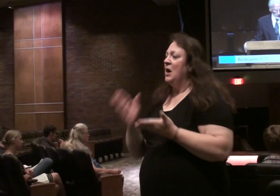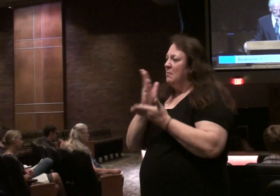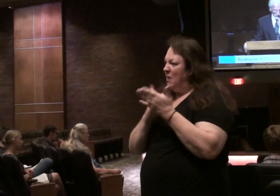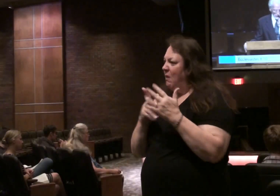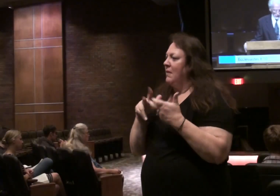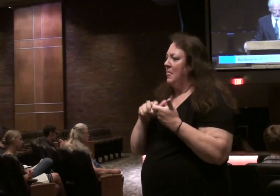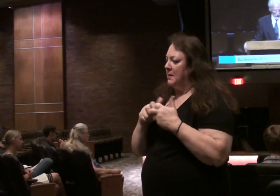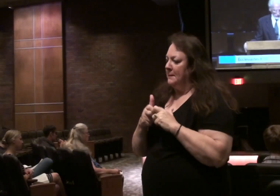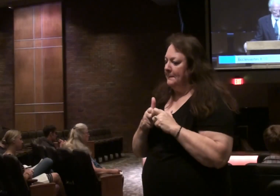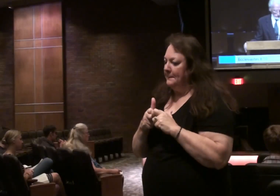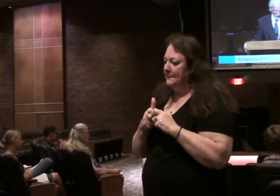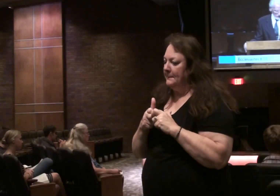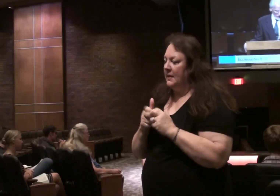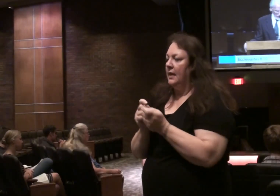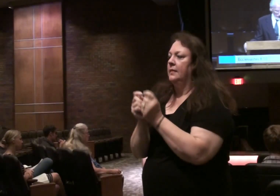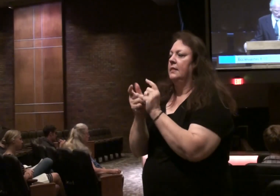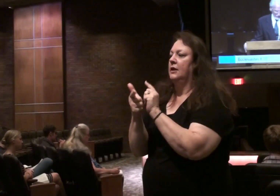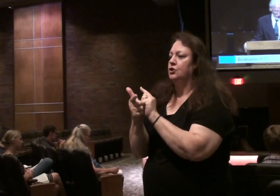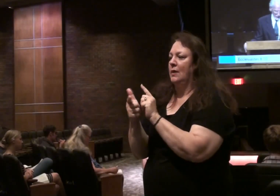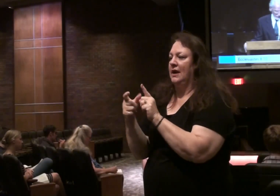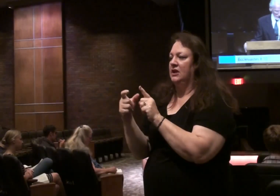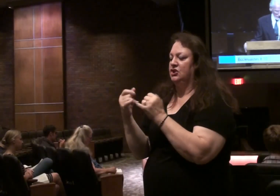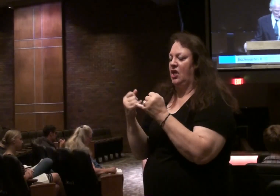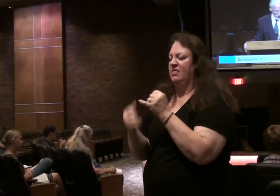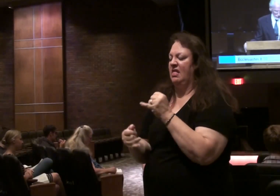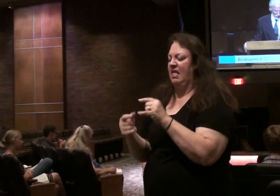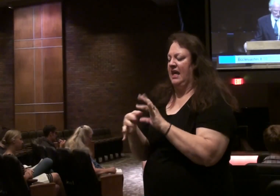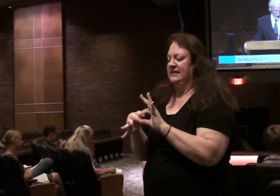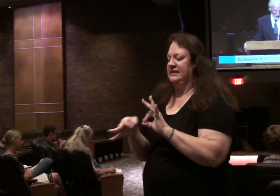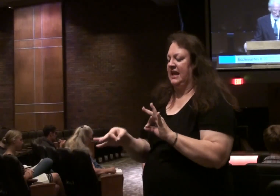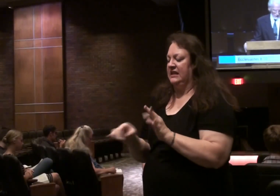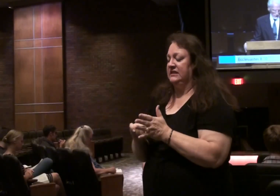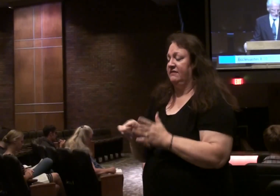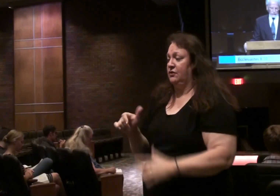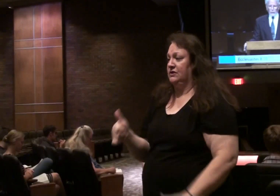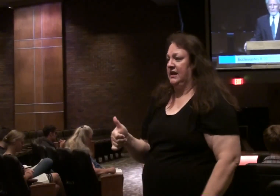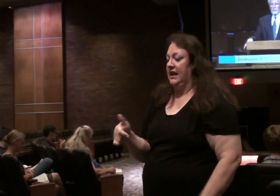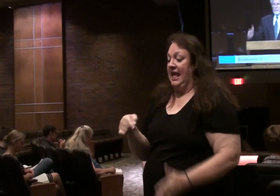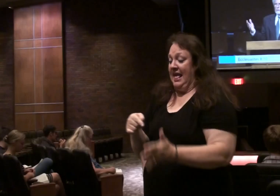of the problem is they translate that last statement in verse 10,